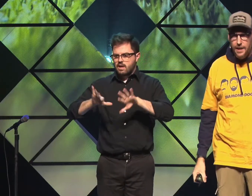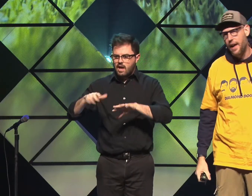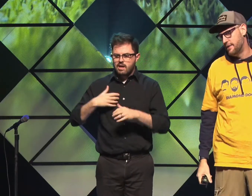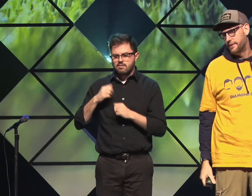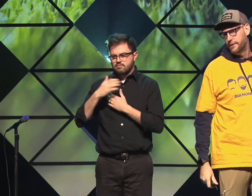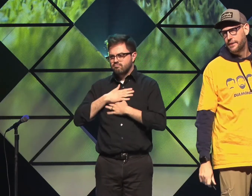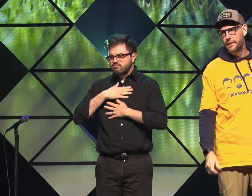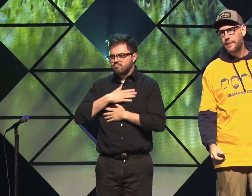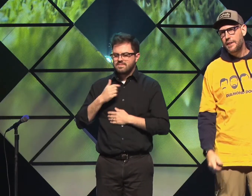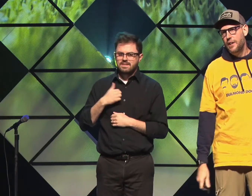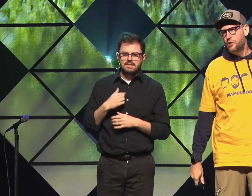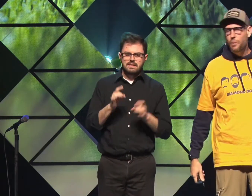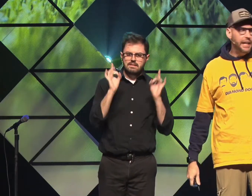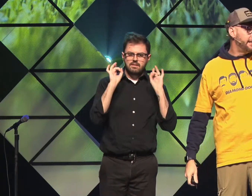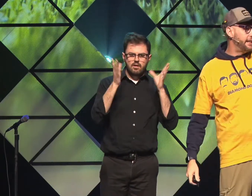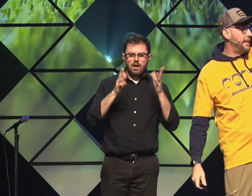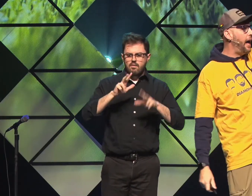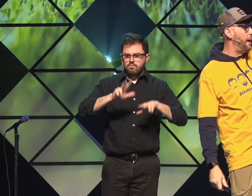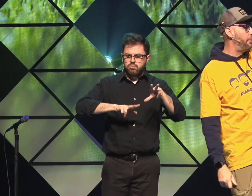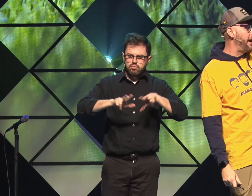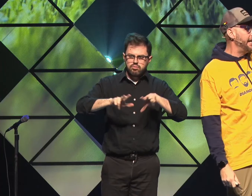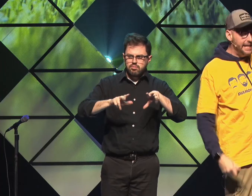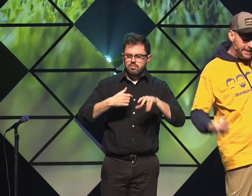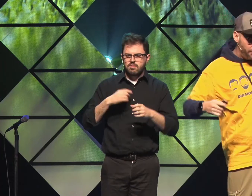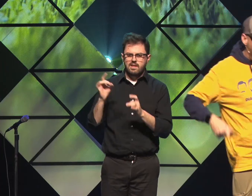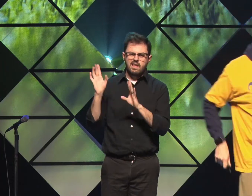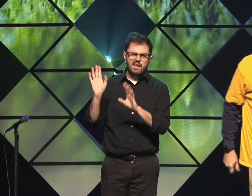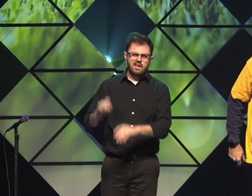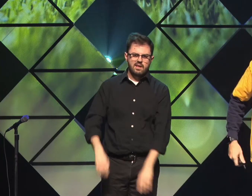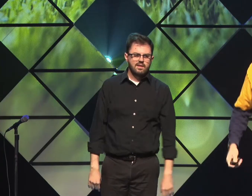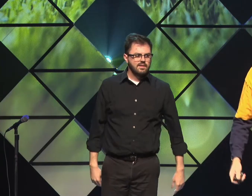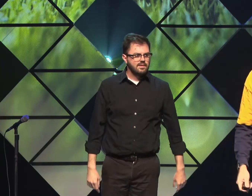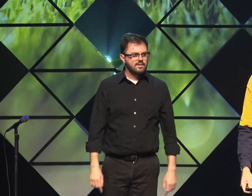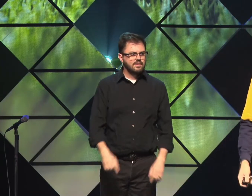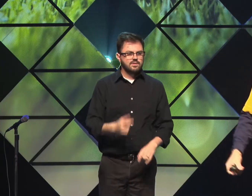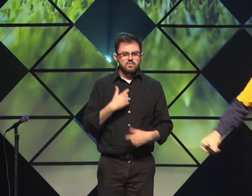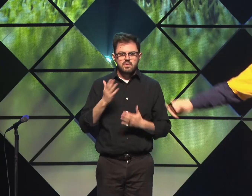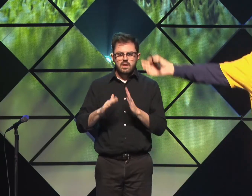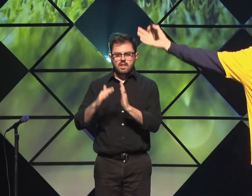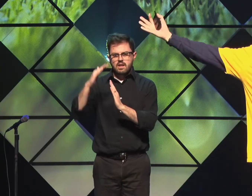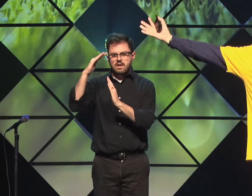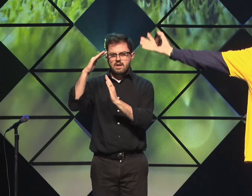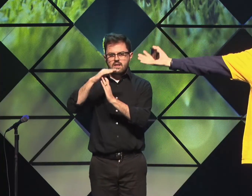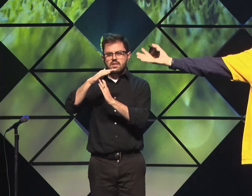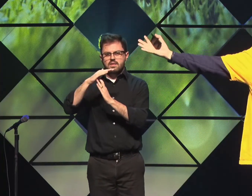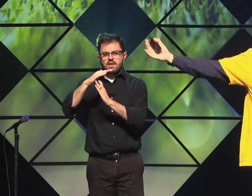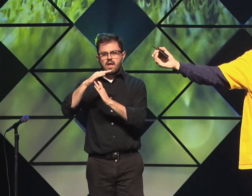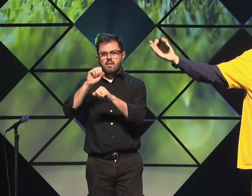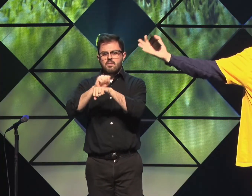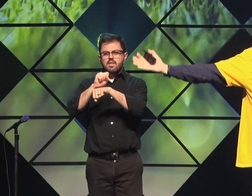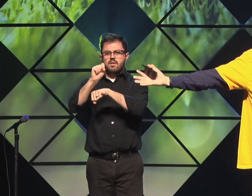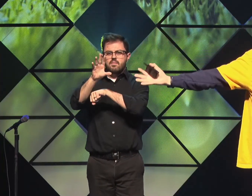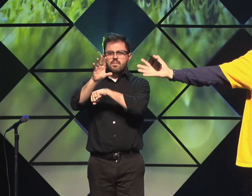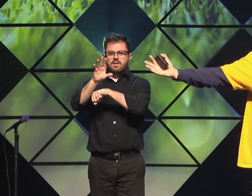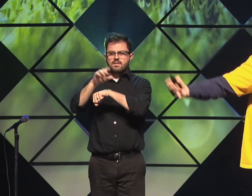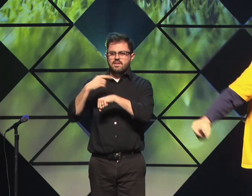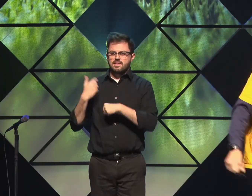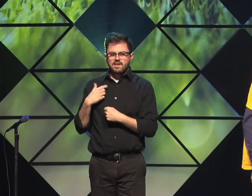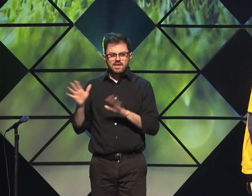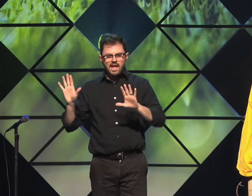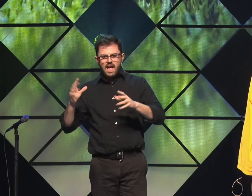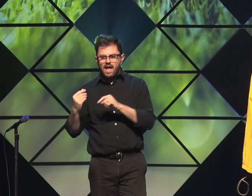and I hate heights. So we get to the top, right, and he's like walking up to the edge, and he's like, take my